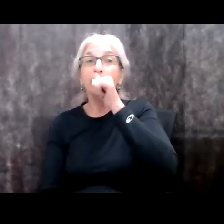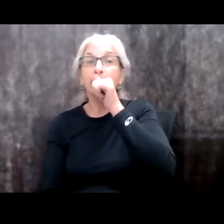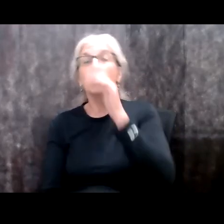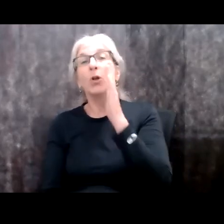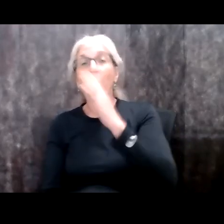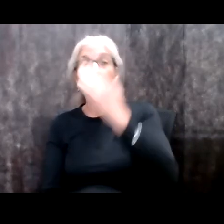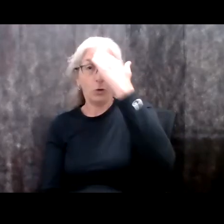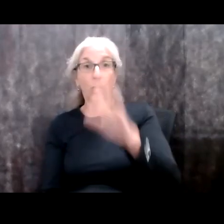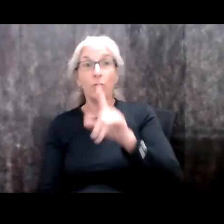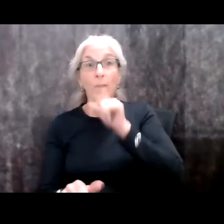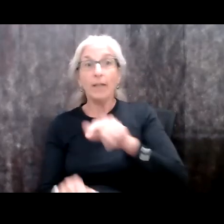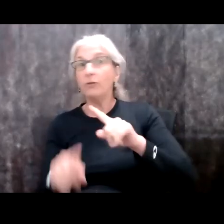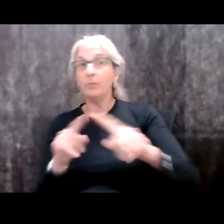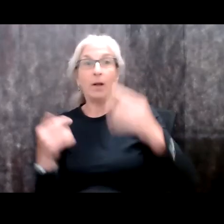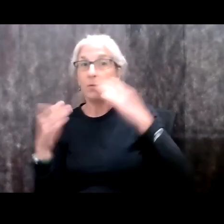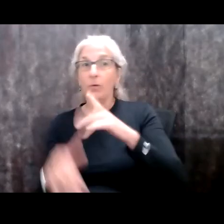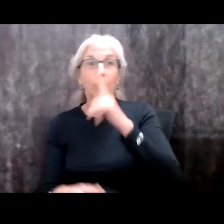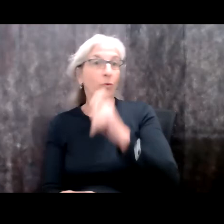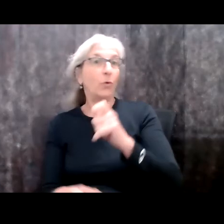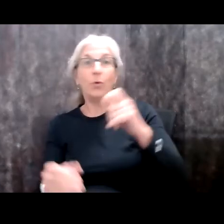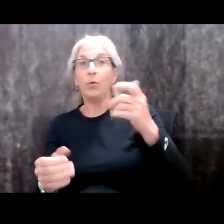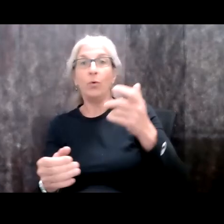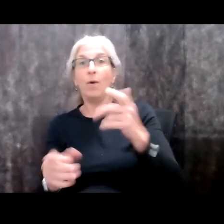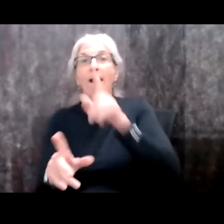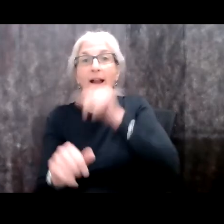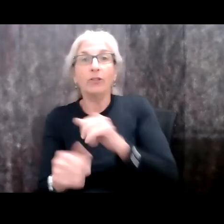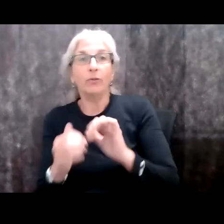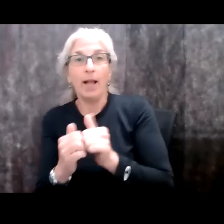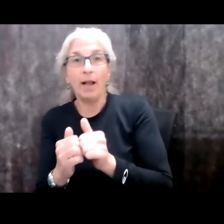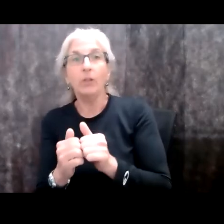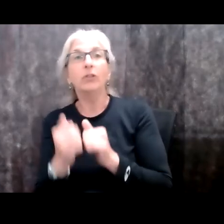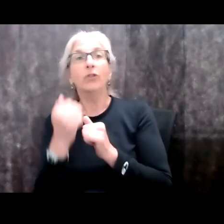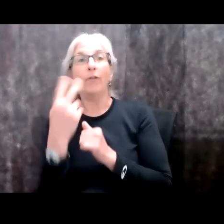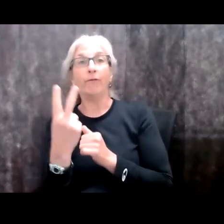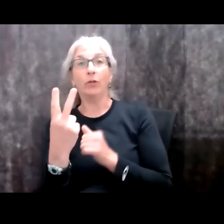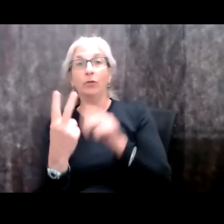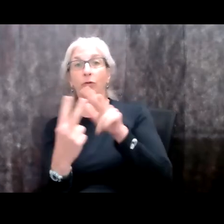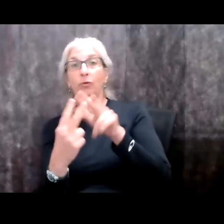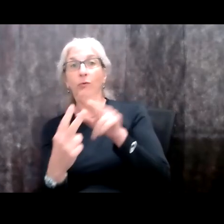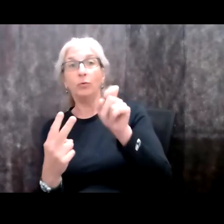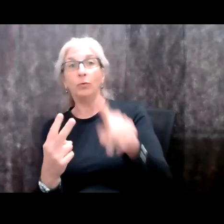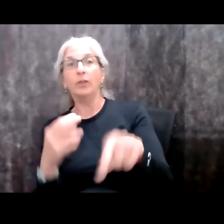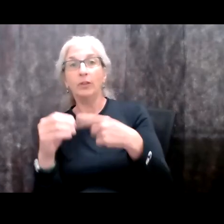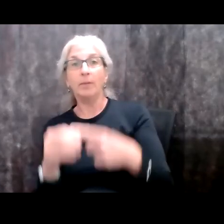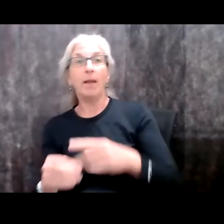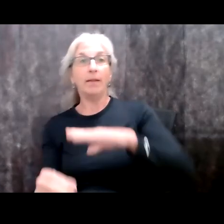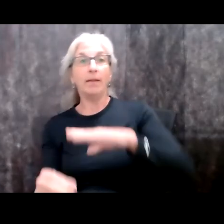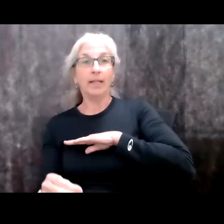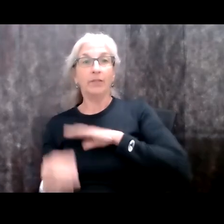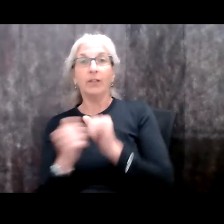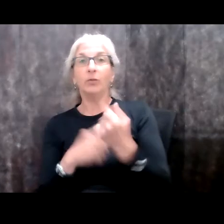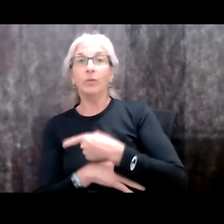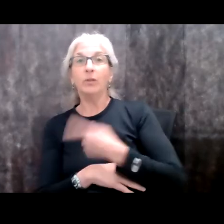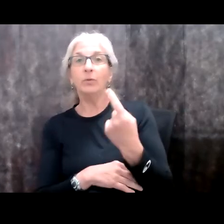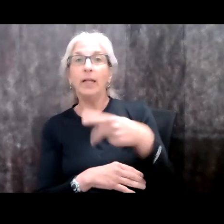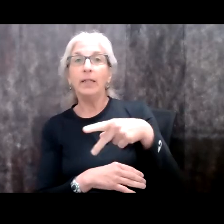but not who submitted the answers. And the first two questions are about your satisfaction with today's poll. And then the